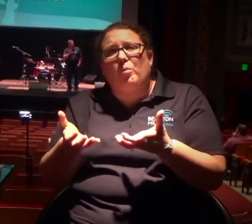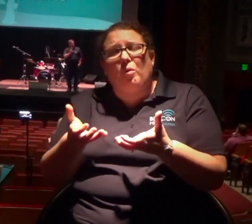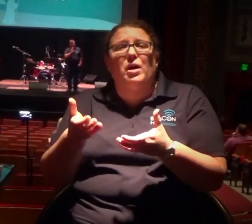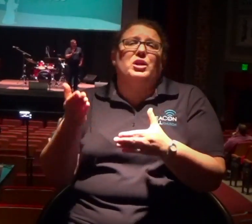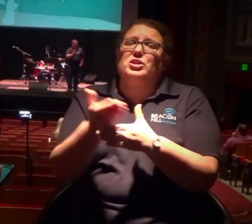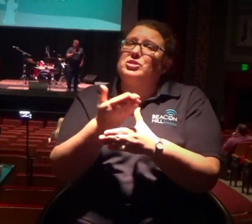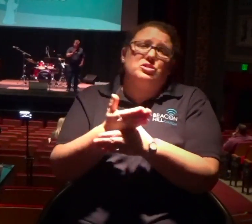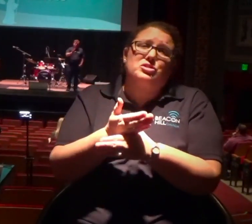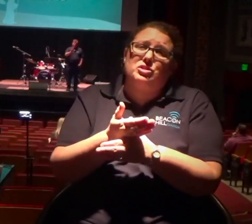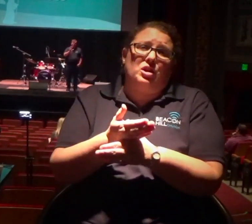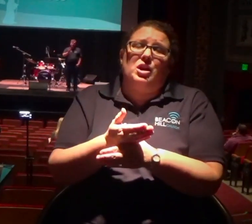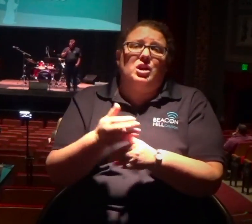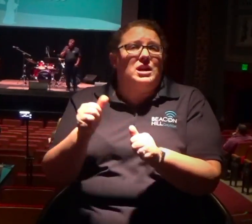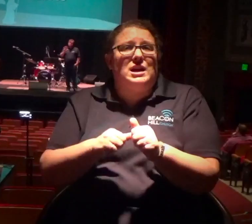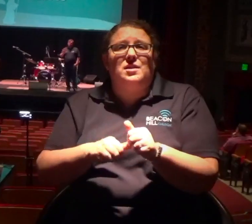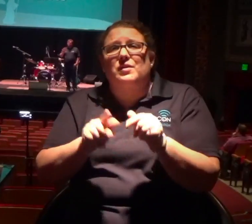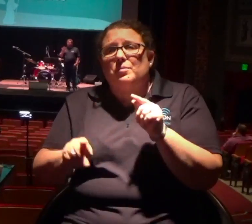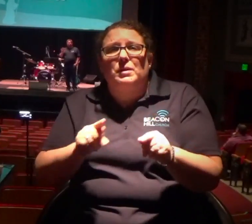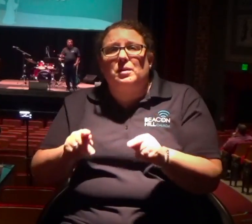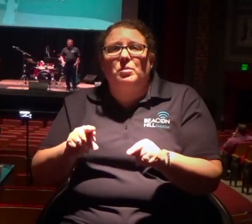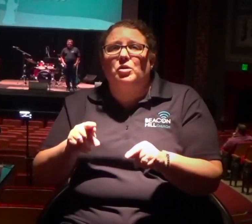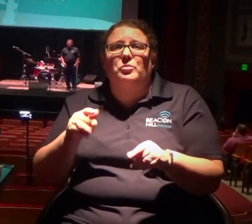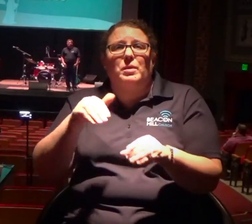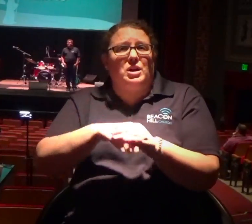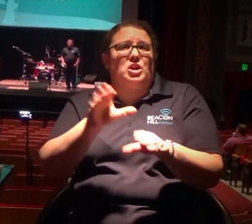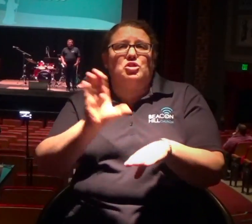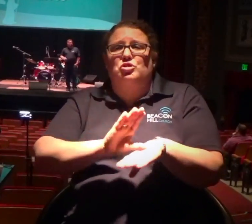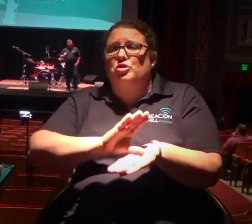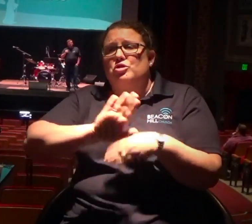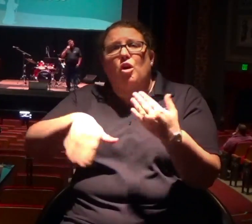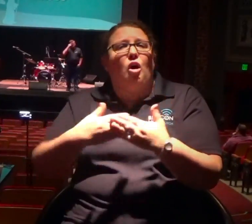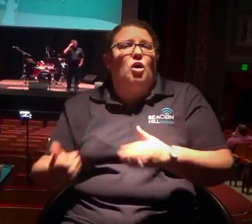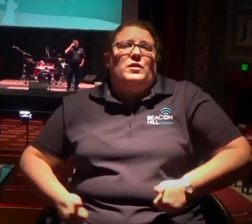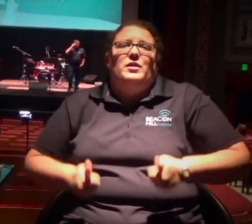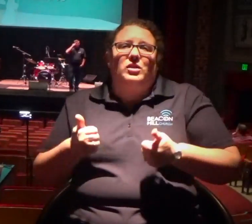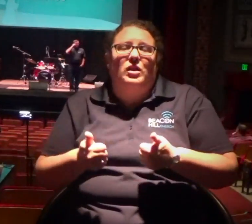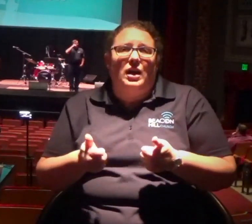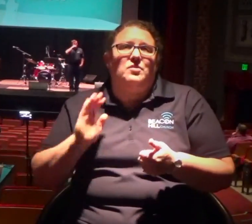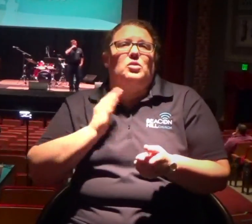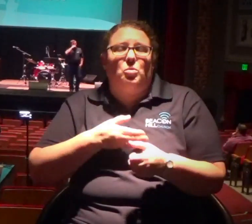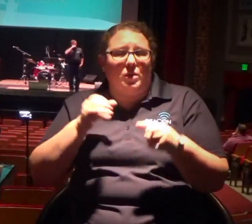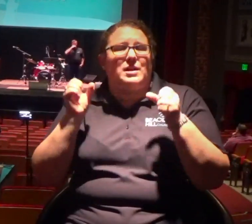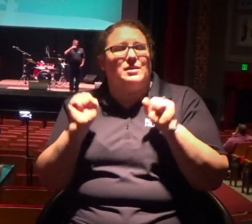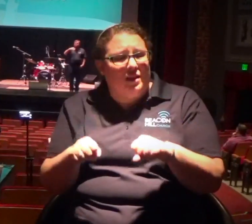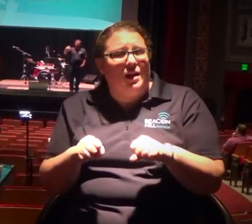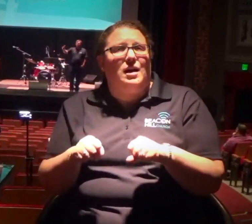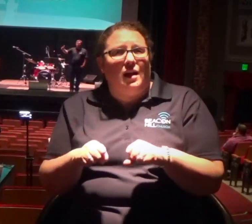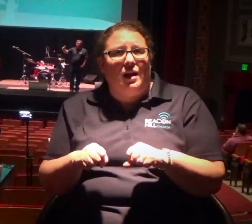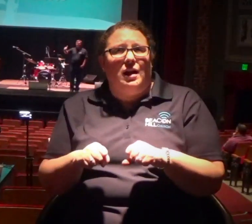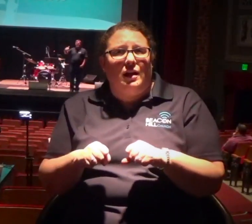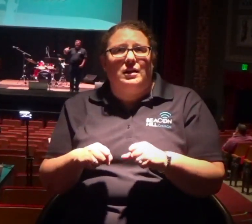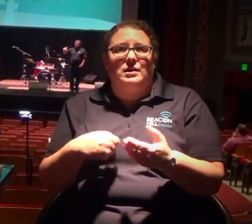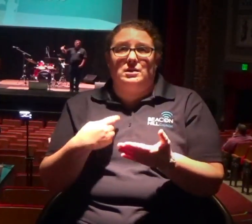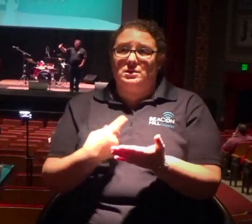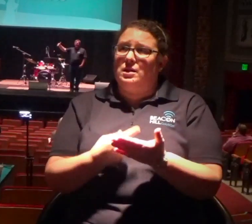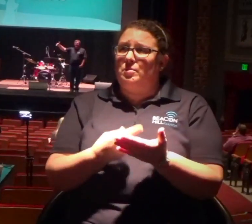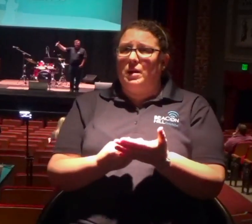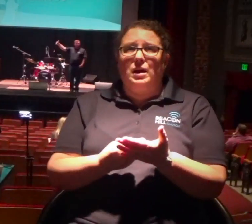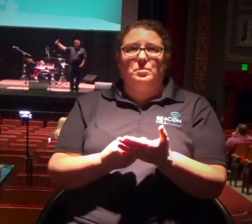church people, those who have been around church all their lives, you know, we can get in our slumber, we can get apathetic towards